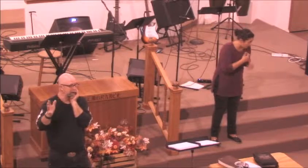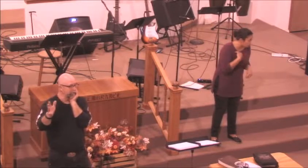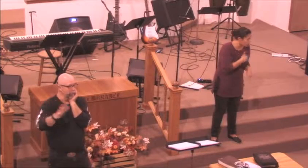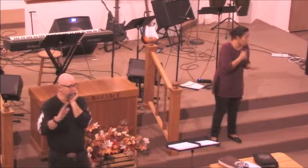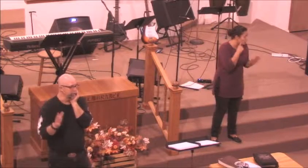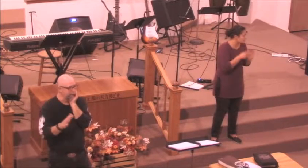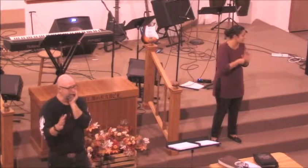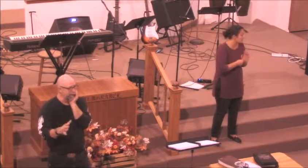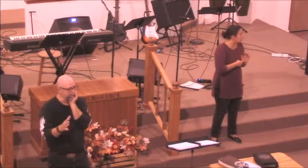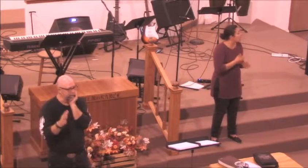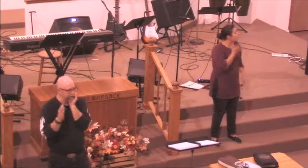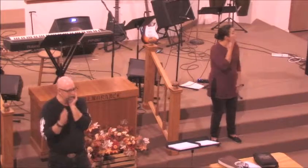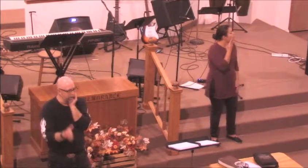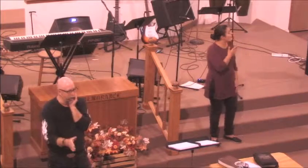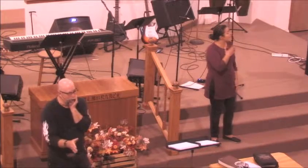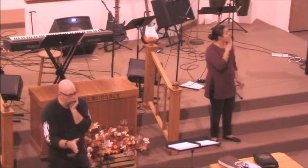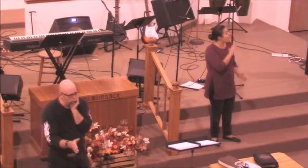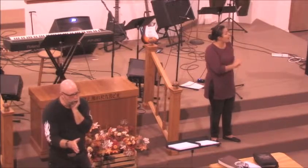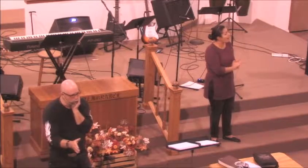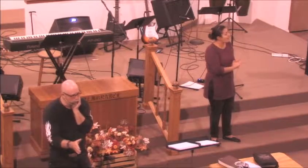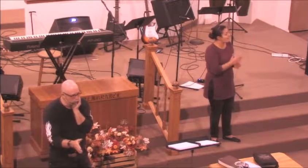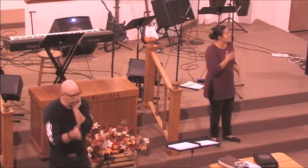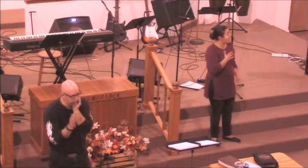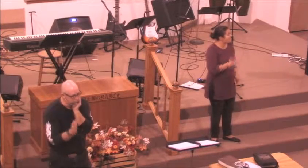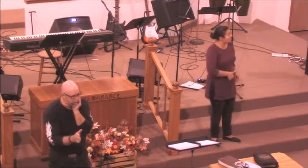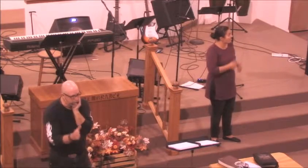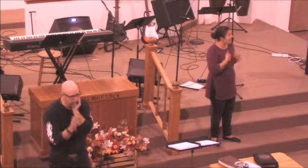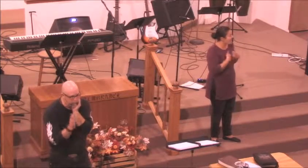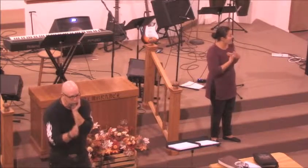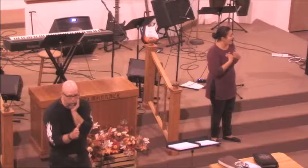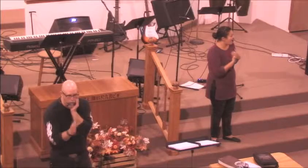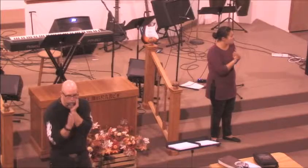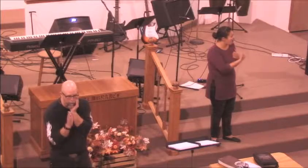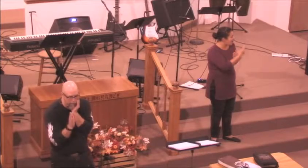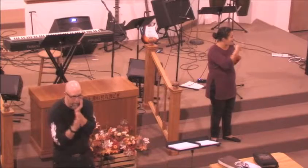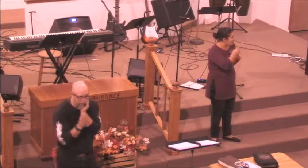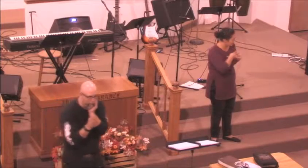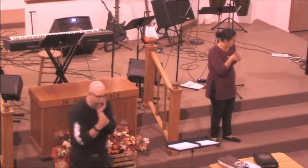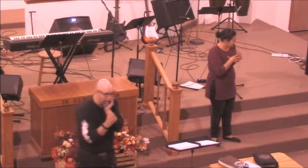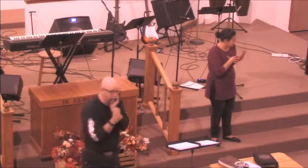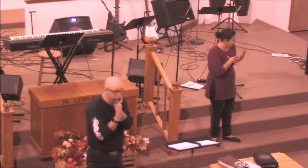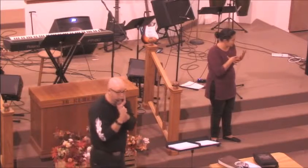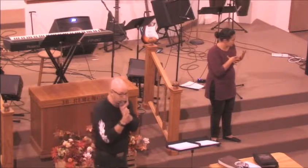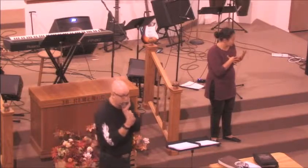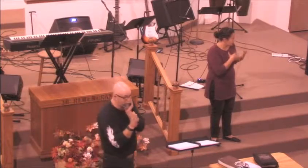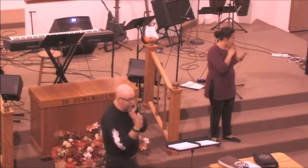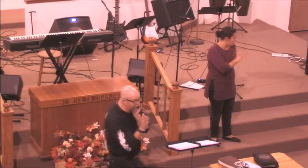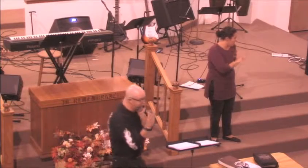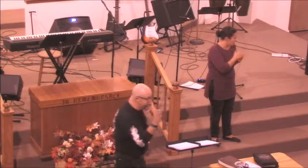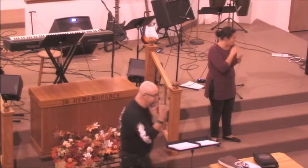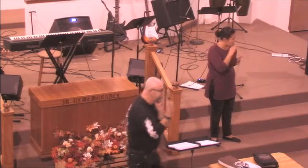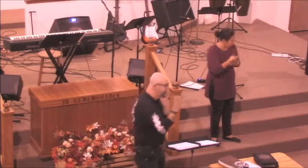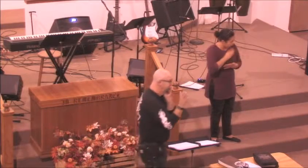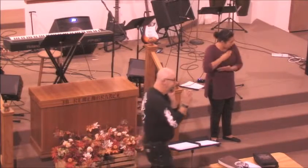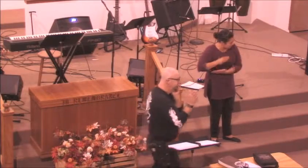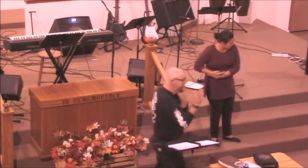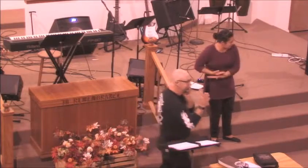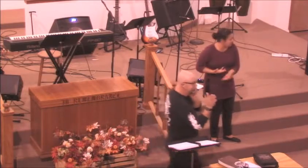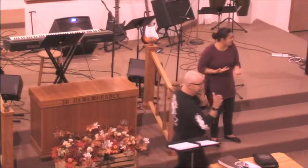I got 5 women in my life. I know when something's going haywire with one of you ladies.